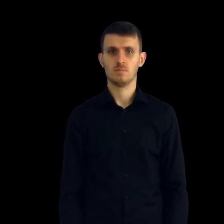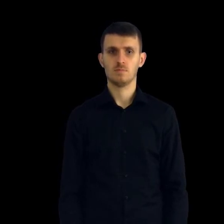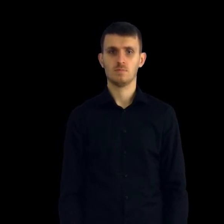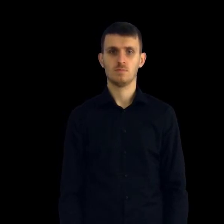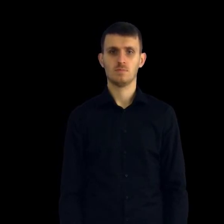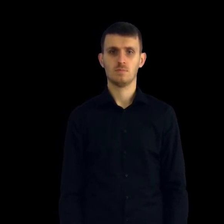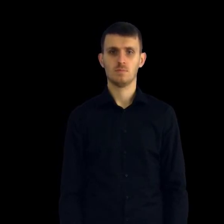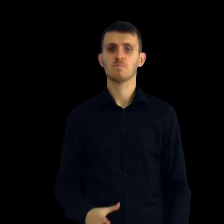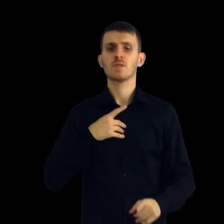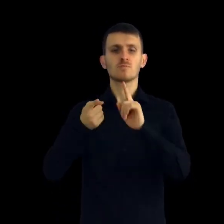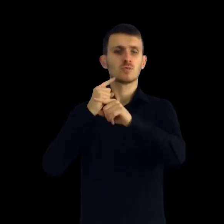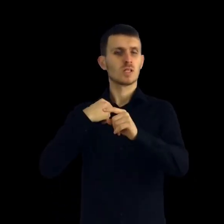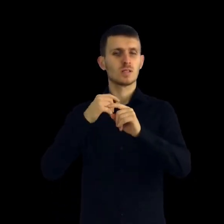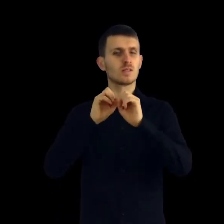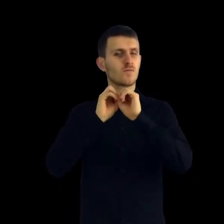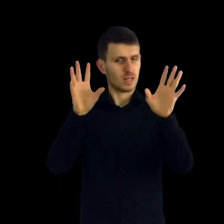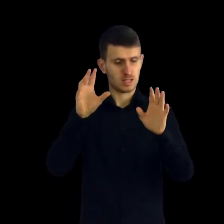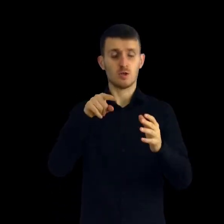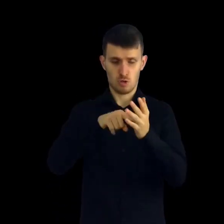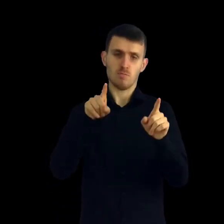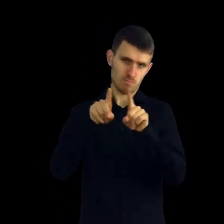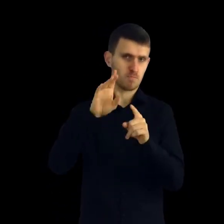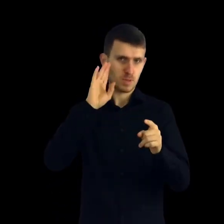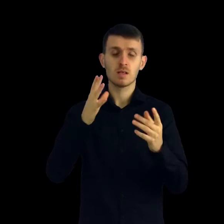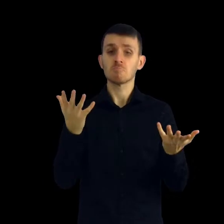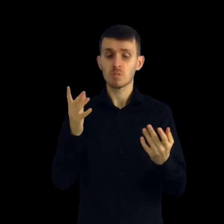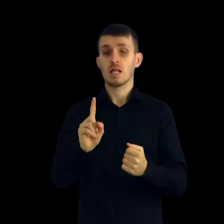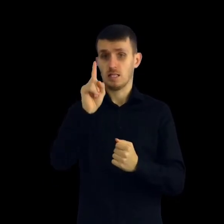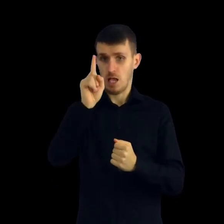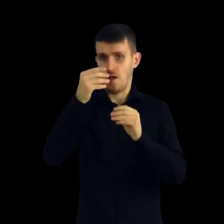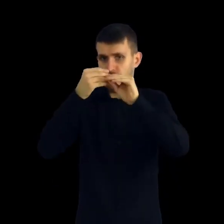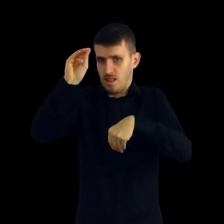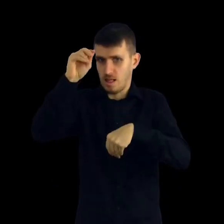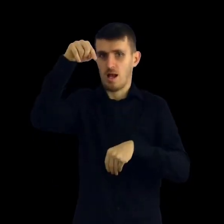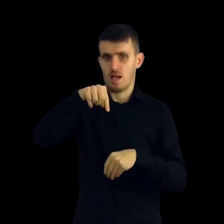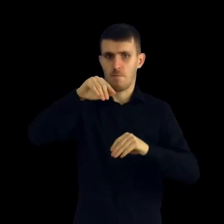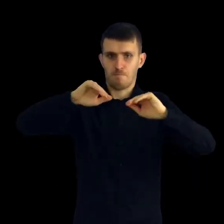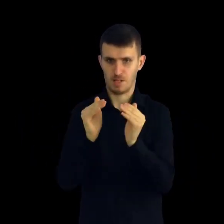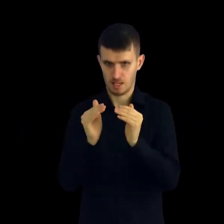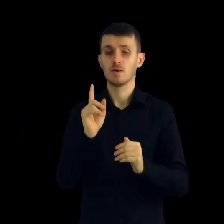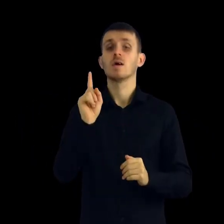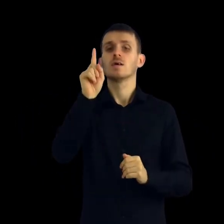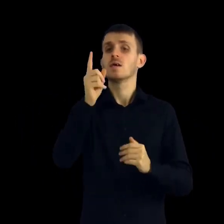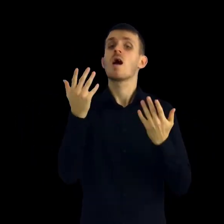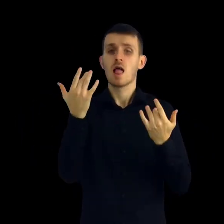253 and see what we get. So just like in the last example, what I like to do is I like to rewrite the largest number first. So